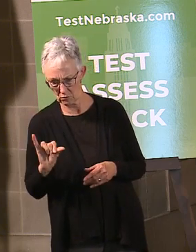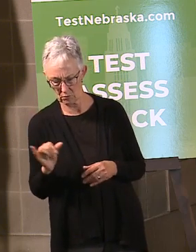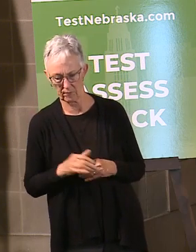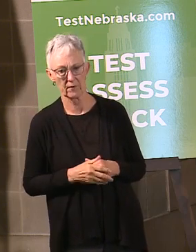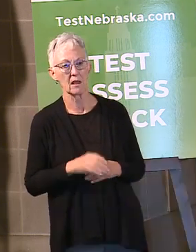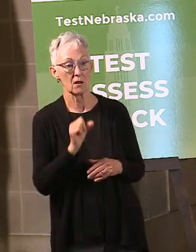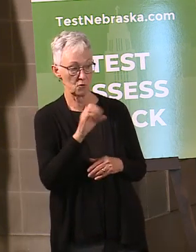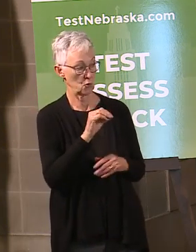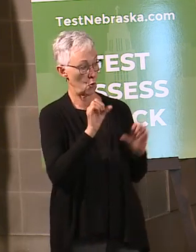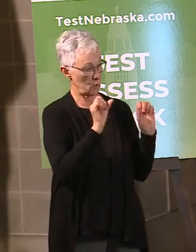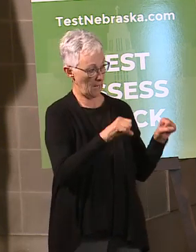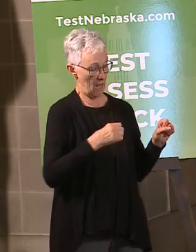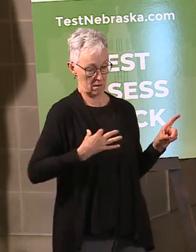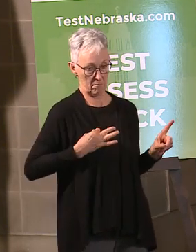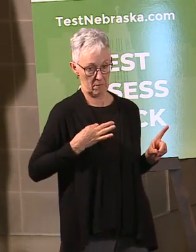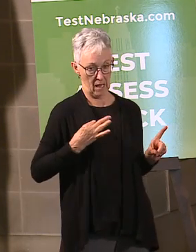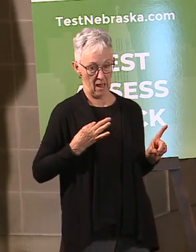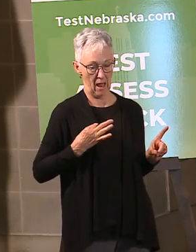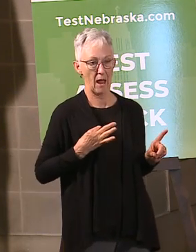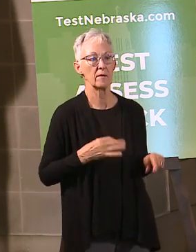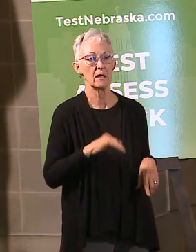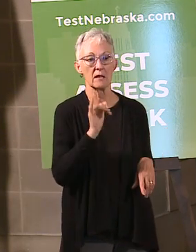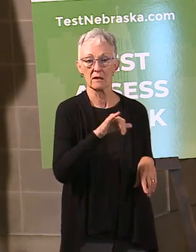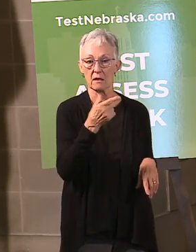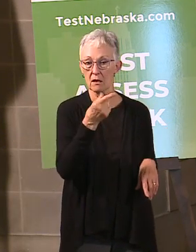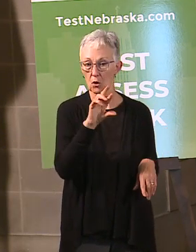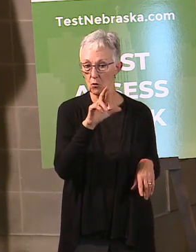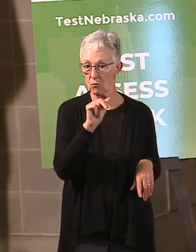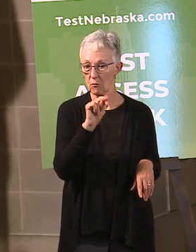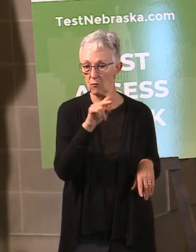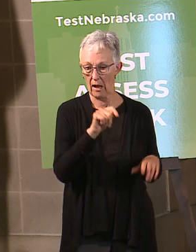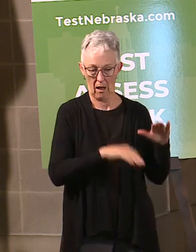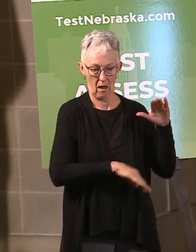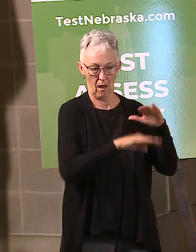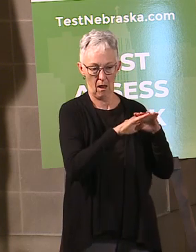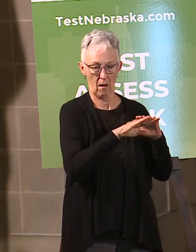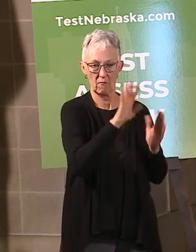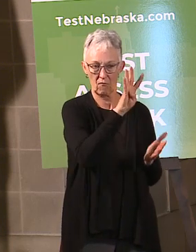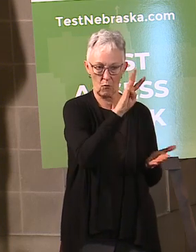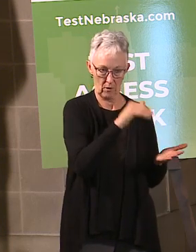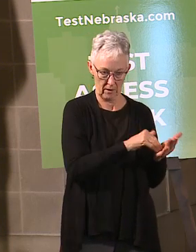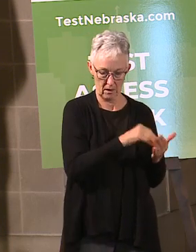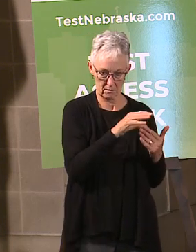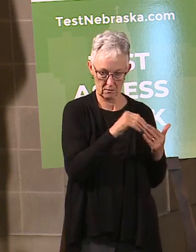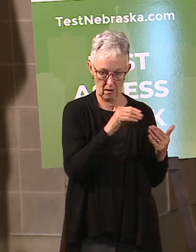food pantry. They can use it to purchase refrigerators, freezers,